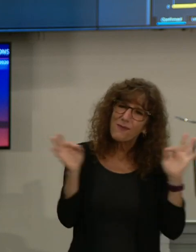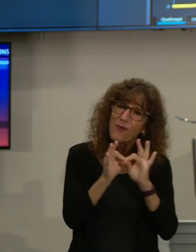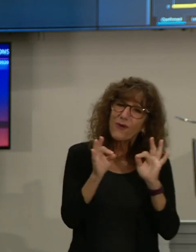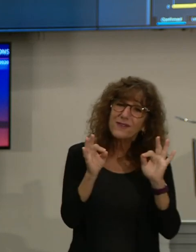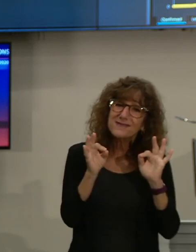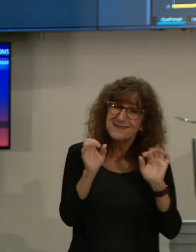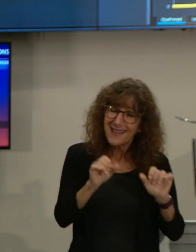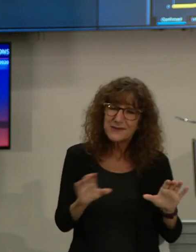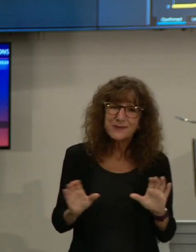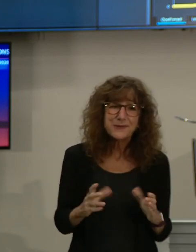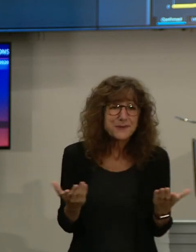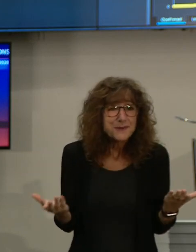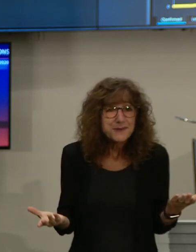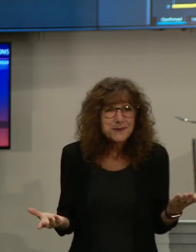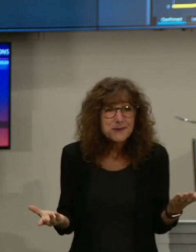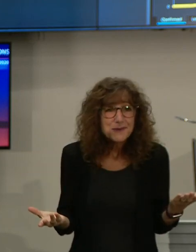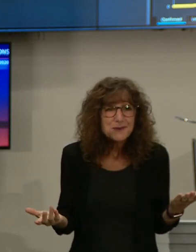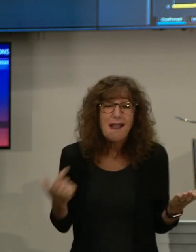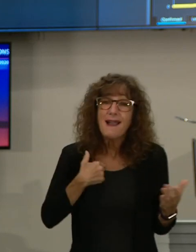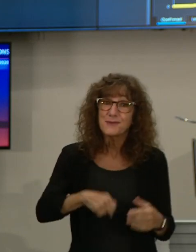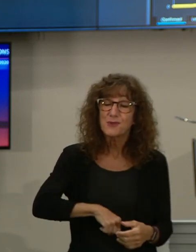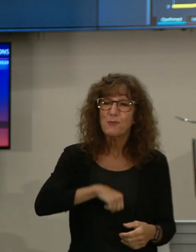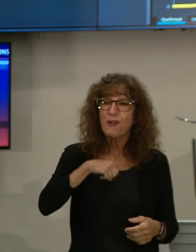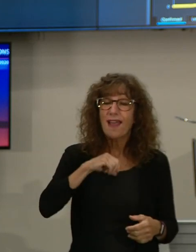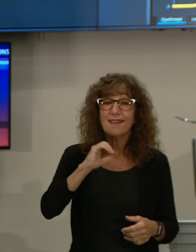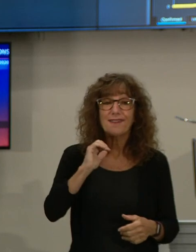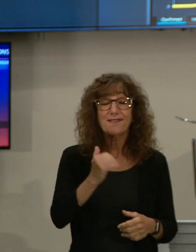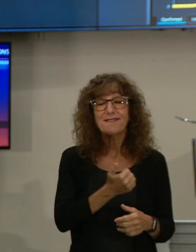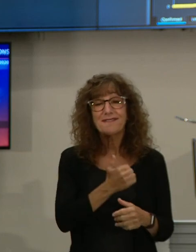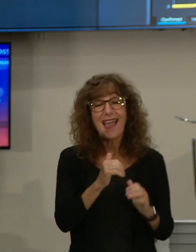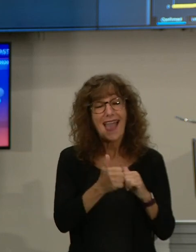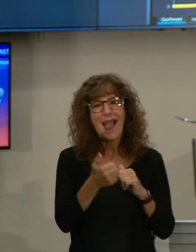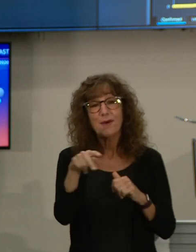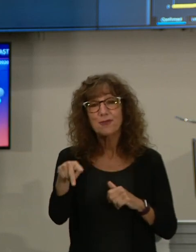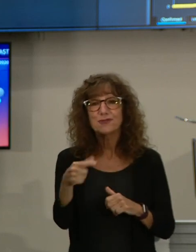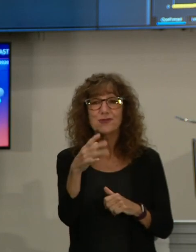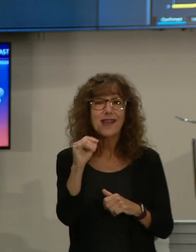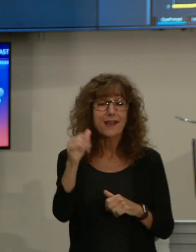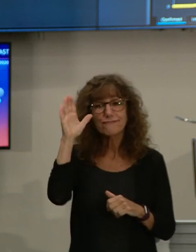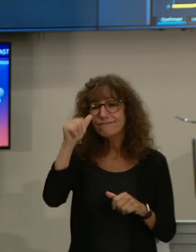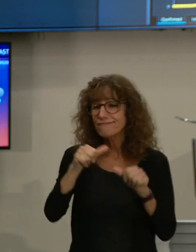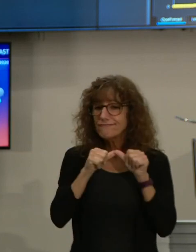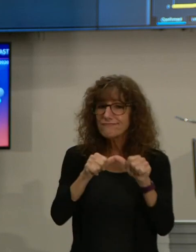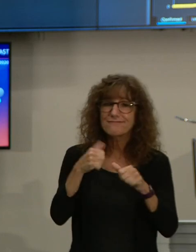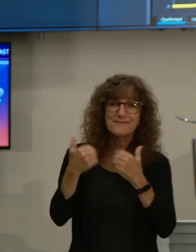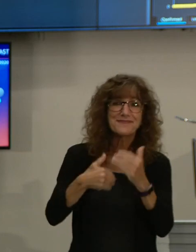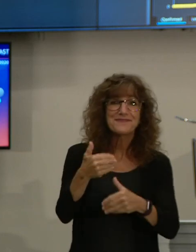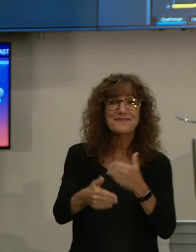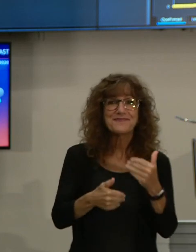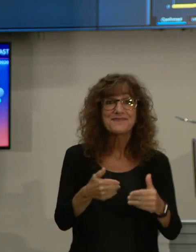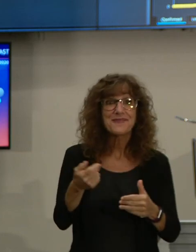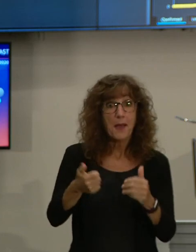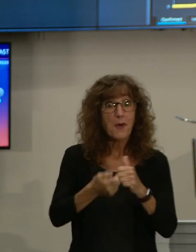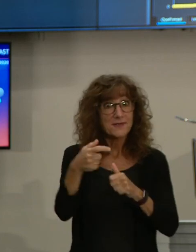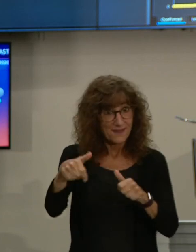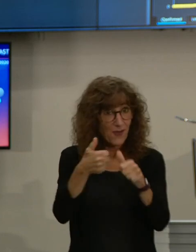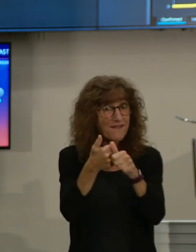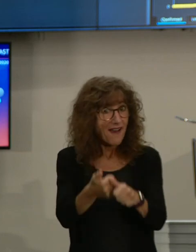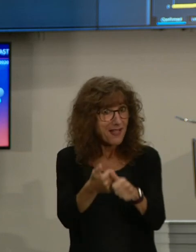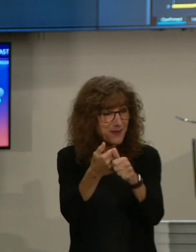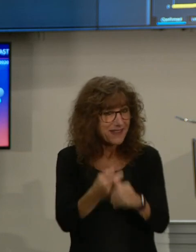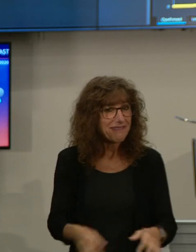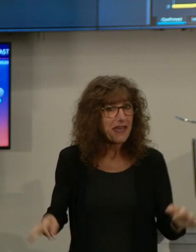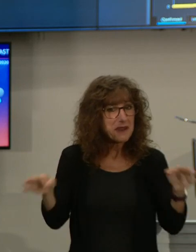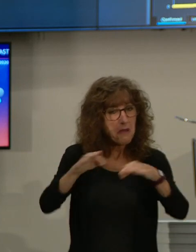do. I'm so proud of how our county has persevered so far. Most of you are heeding this important call